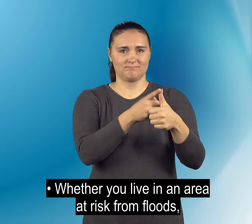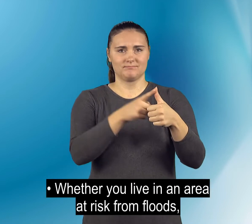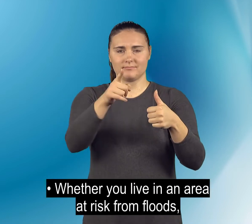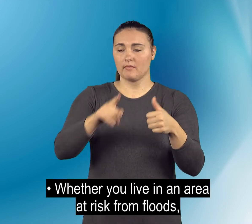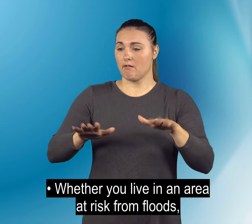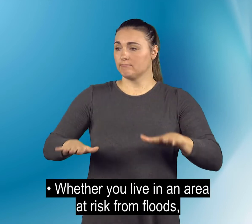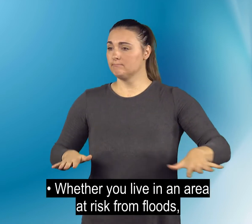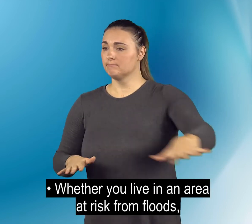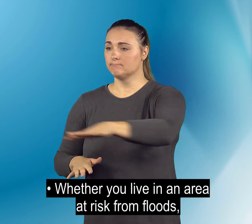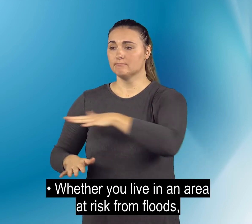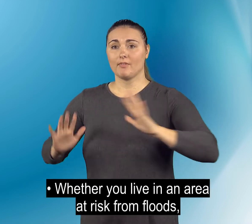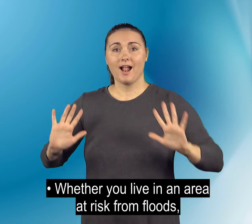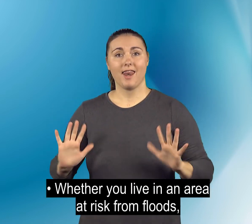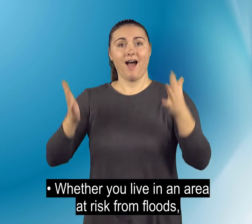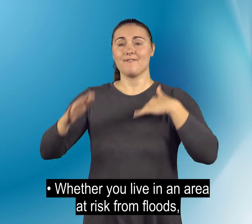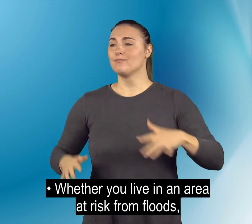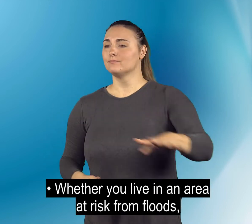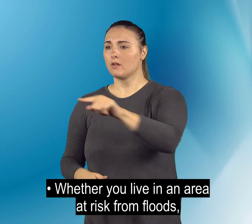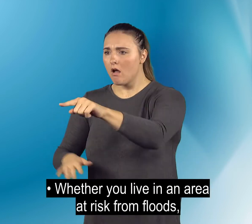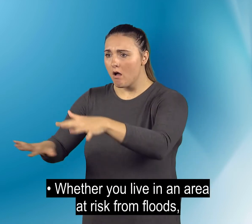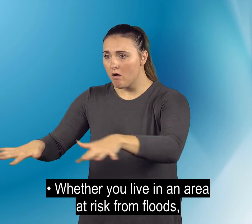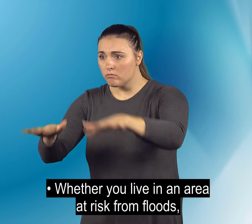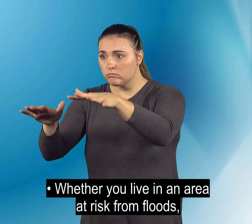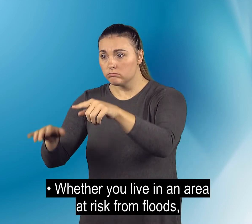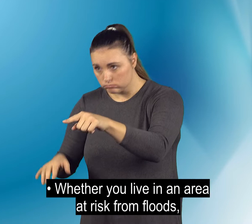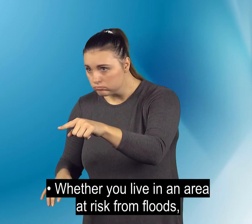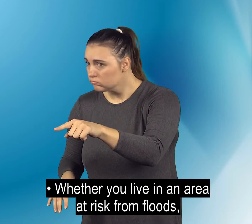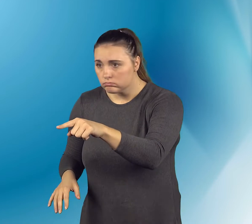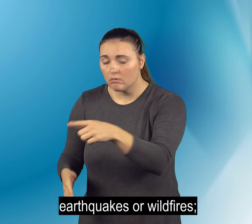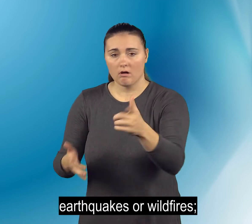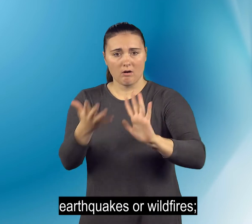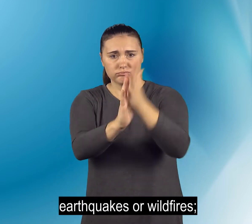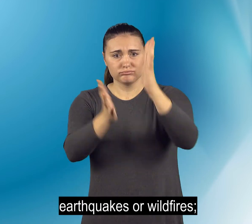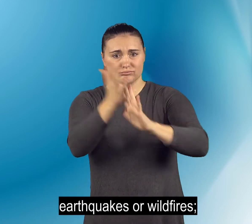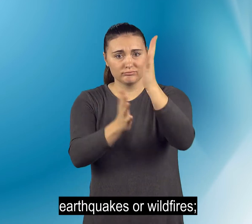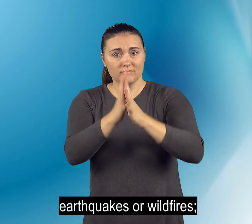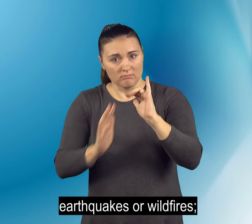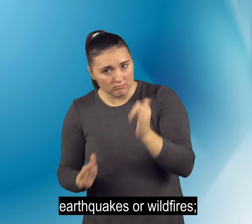whether you live in an area at risk from floods, earthquakes, or wildfires.